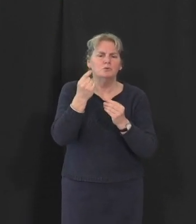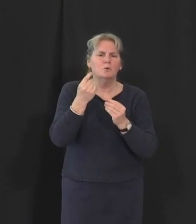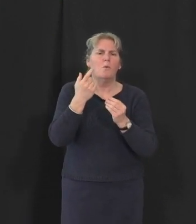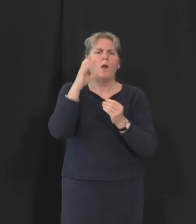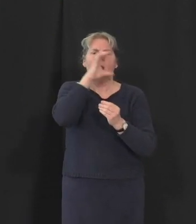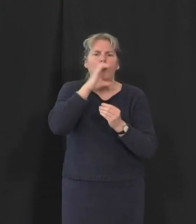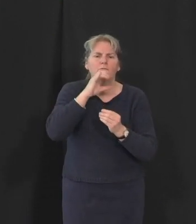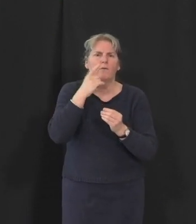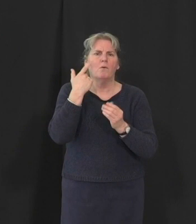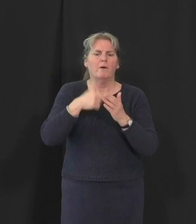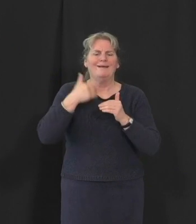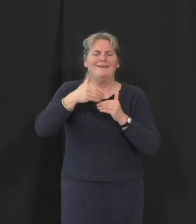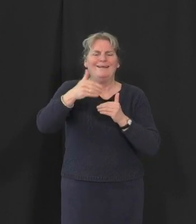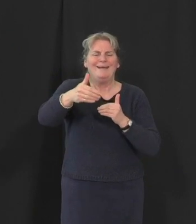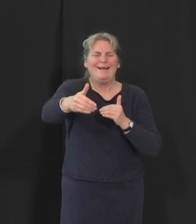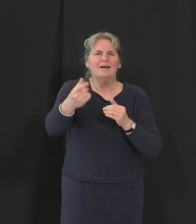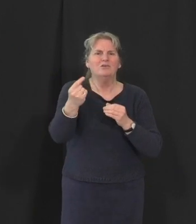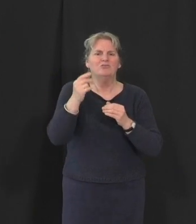how.